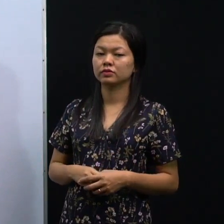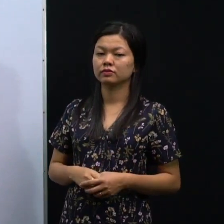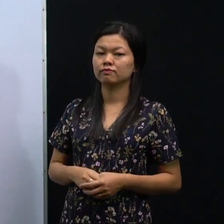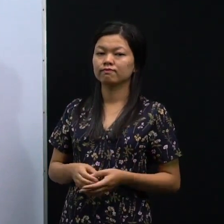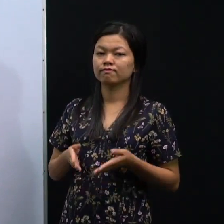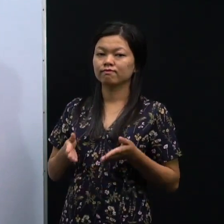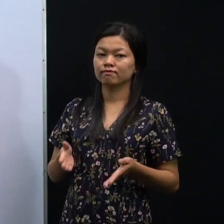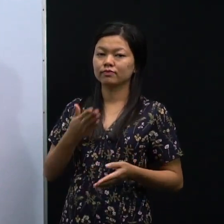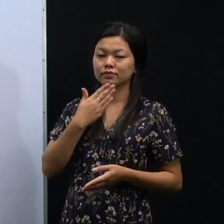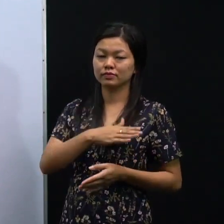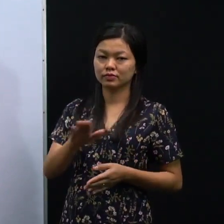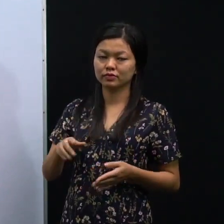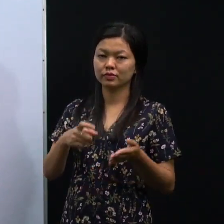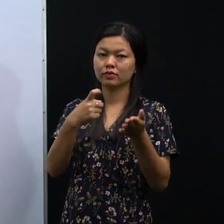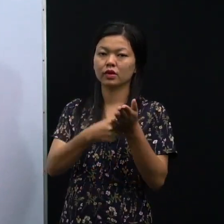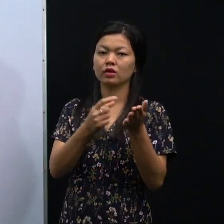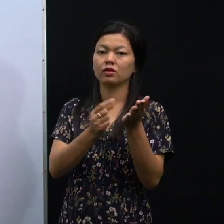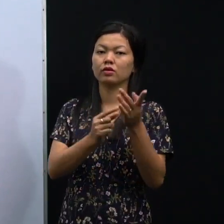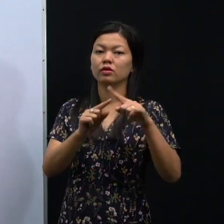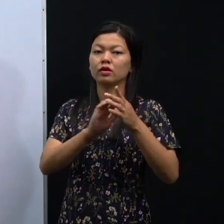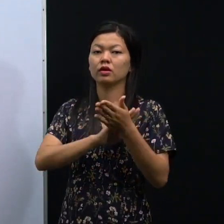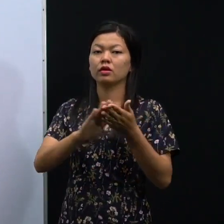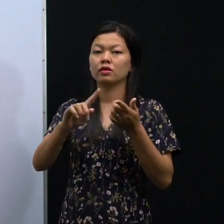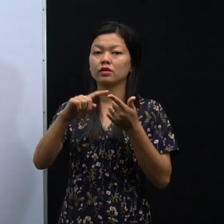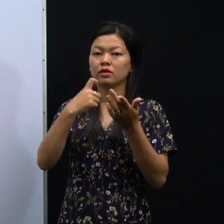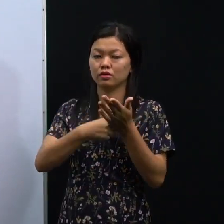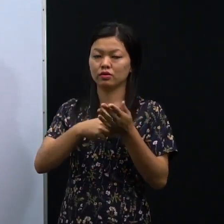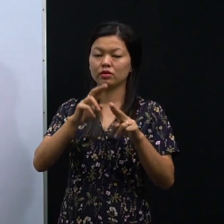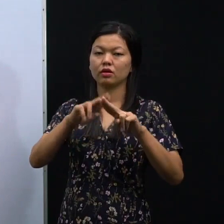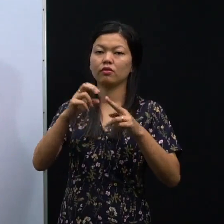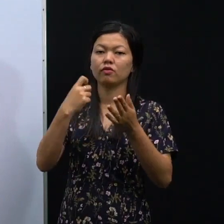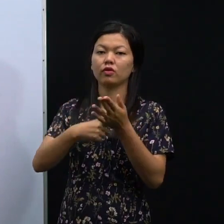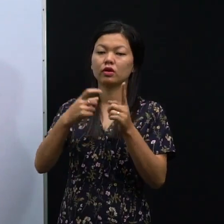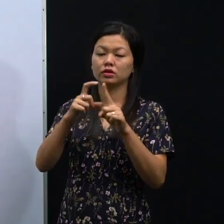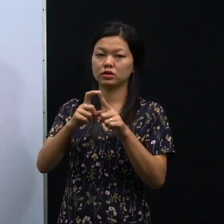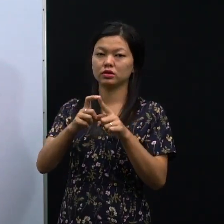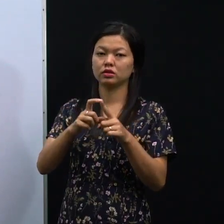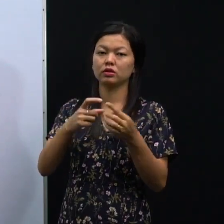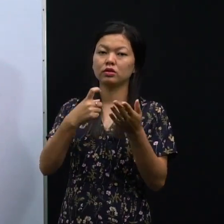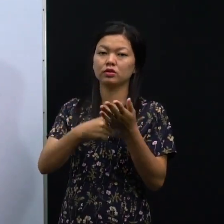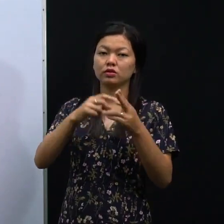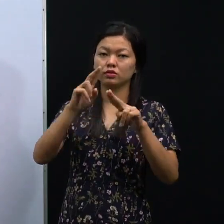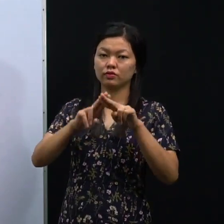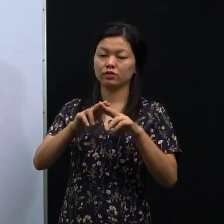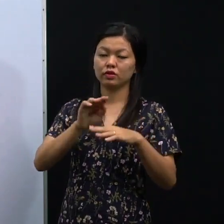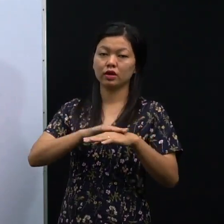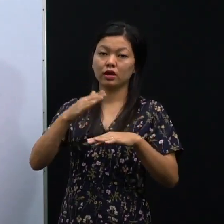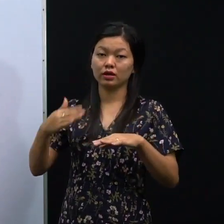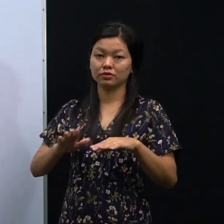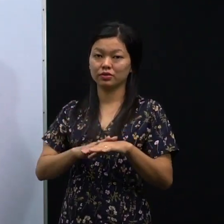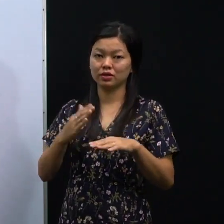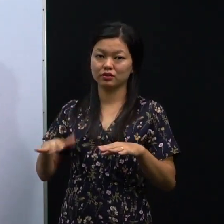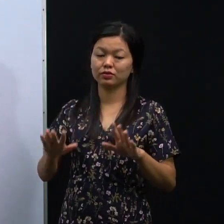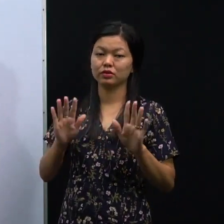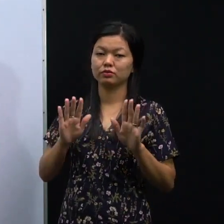Okay, so students, for Rutherford model of atom, he did an experiment, okay? He did an experiment, and that experiment is